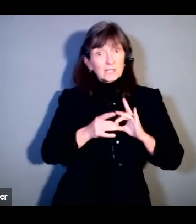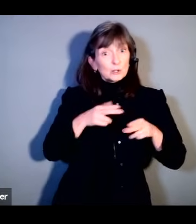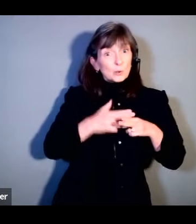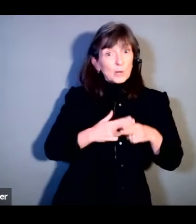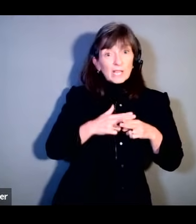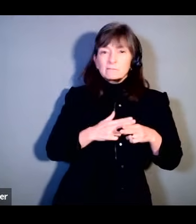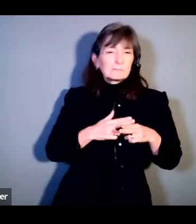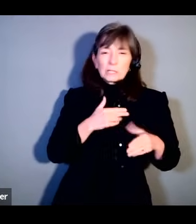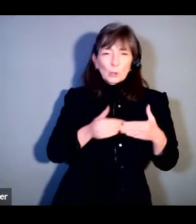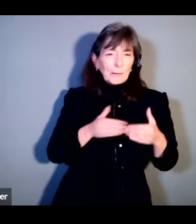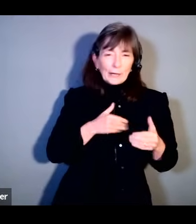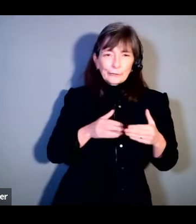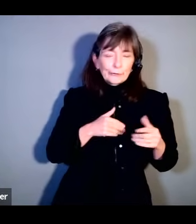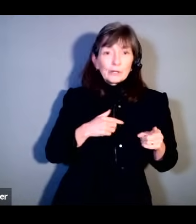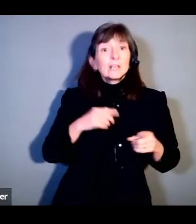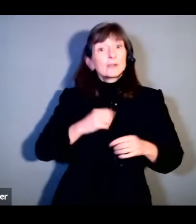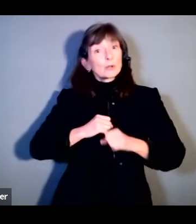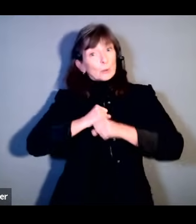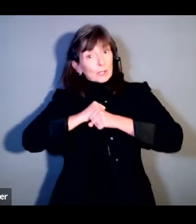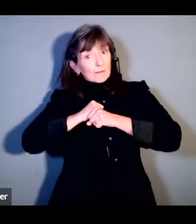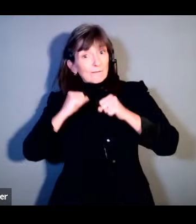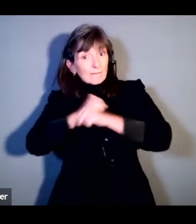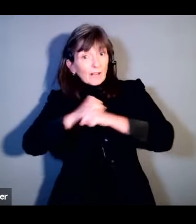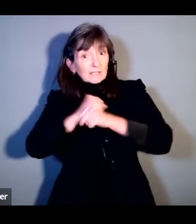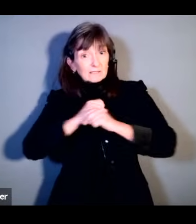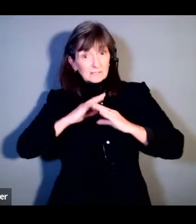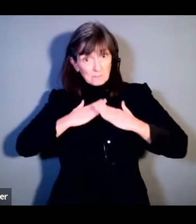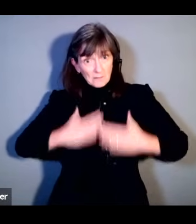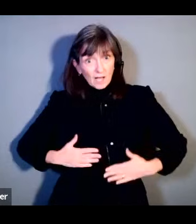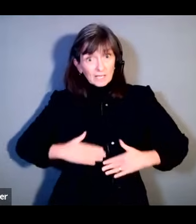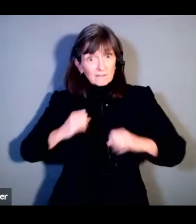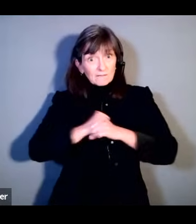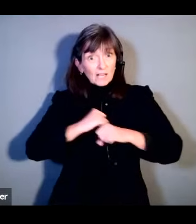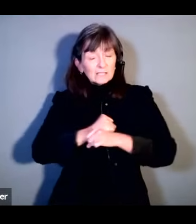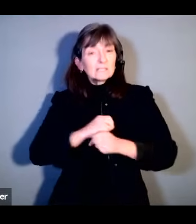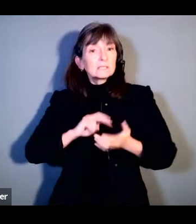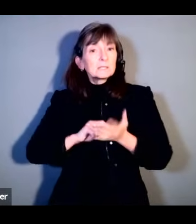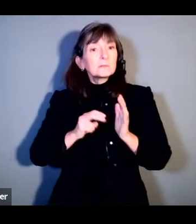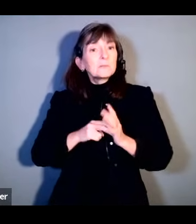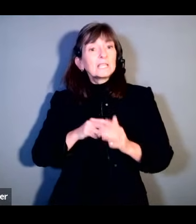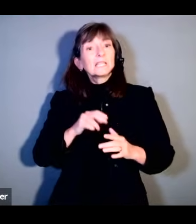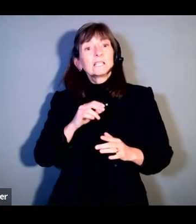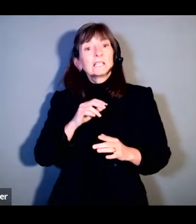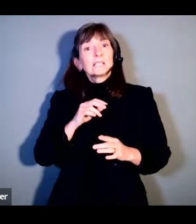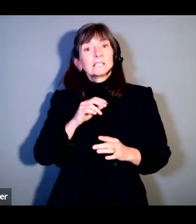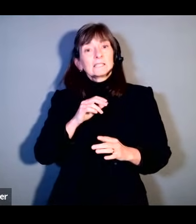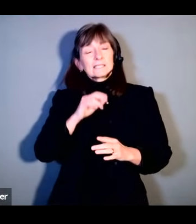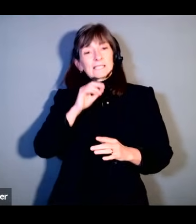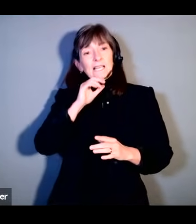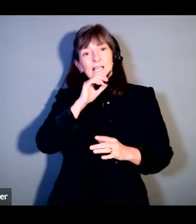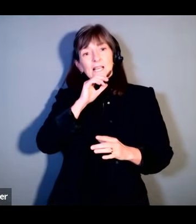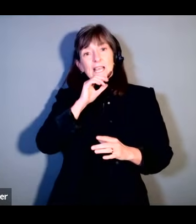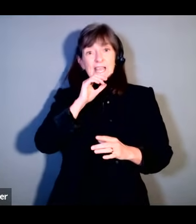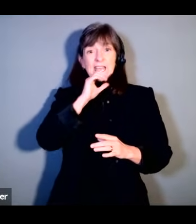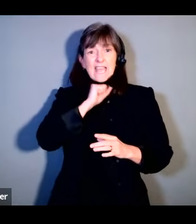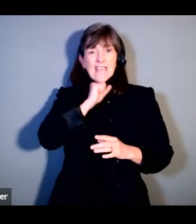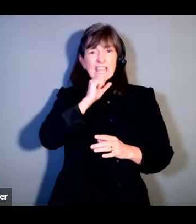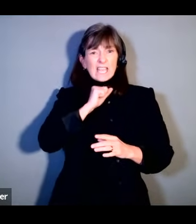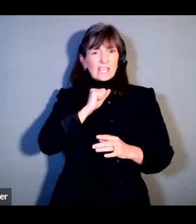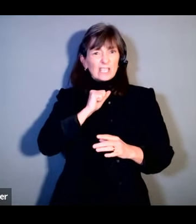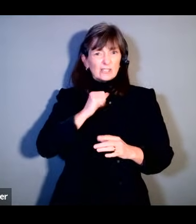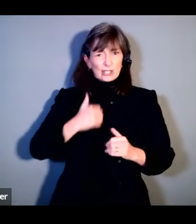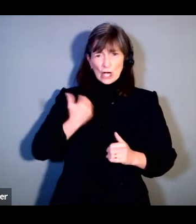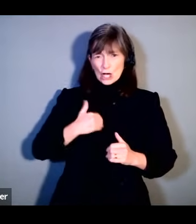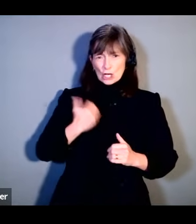So it has to do with the immune system response. And we know that children have a very brisk, I should say, immune system response